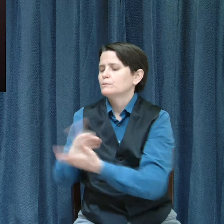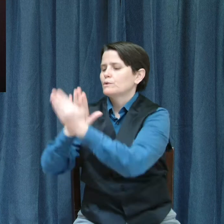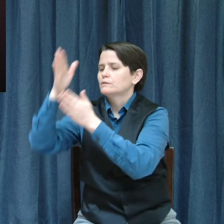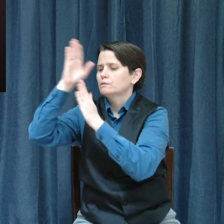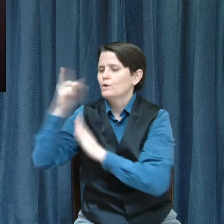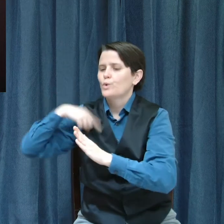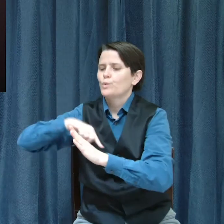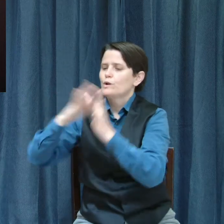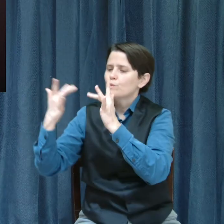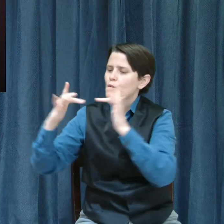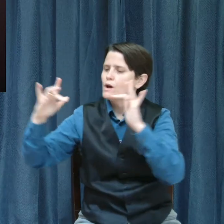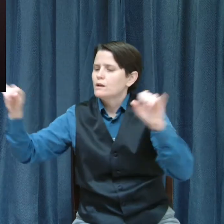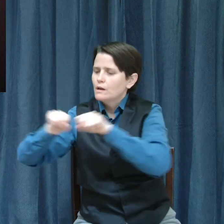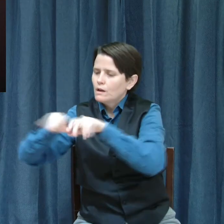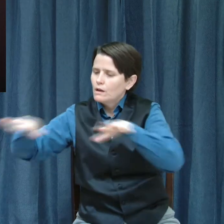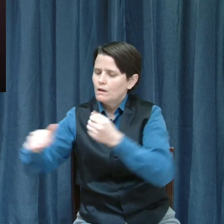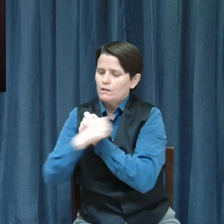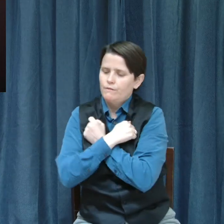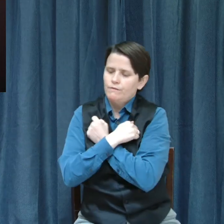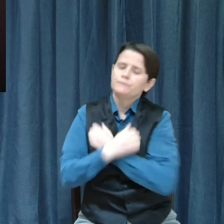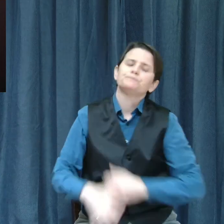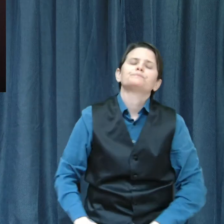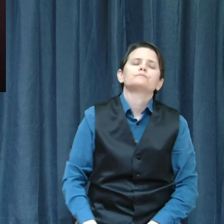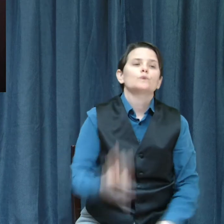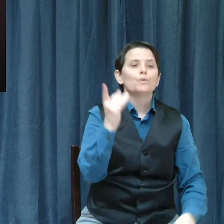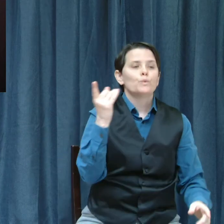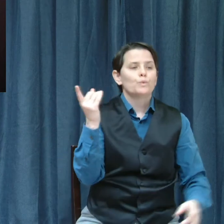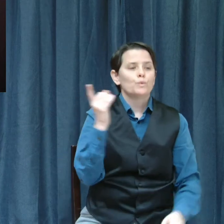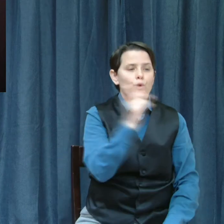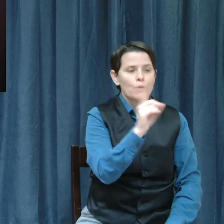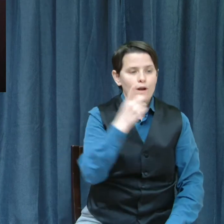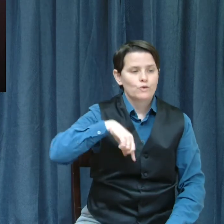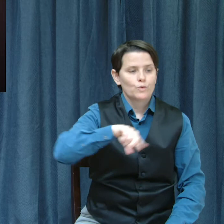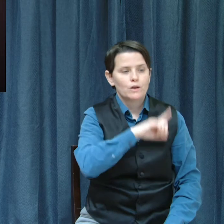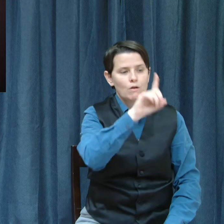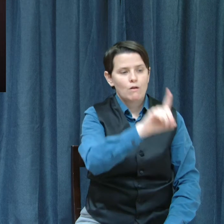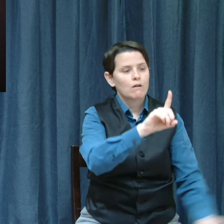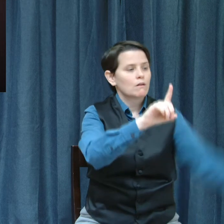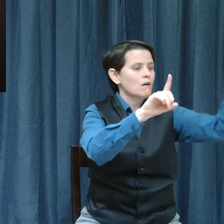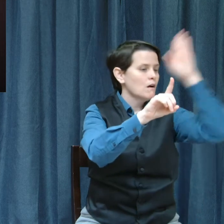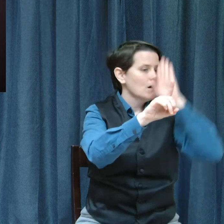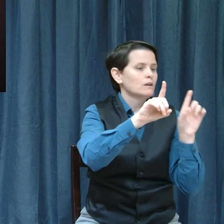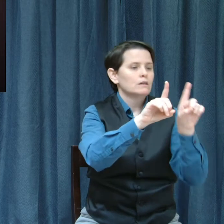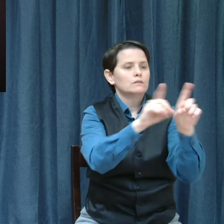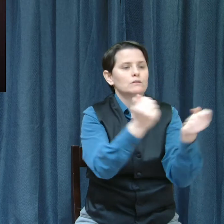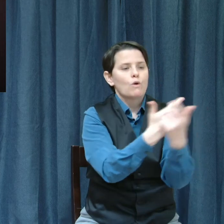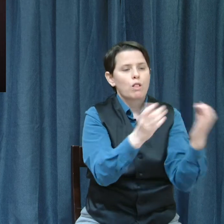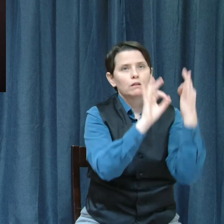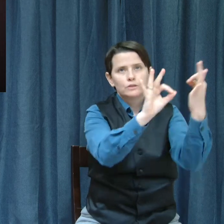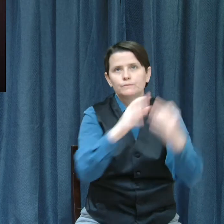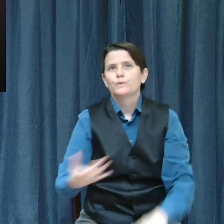radiate love. Wherever we are, God is and all is swell. Wherever we